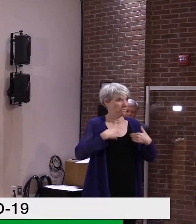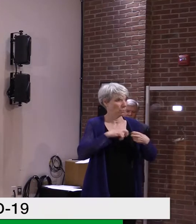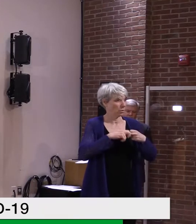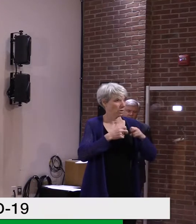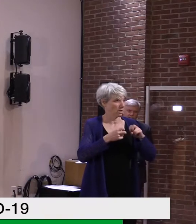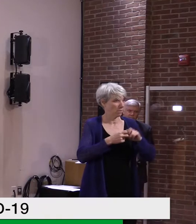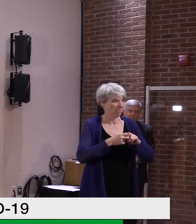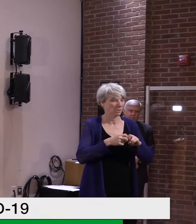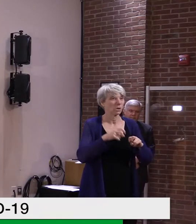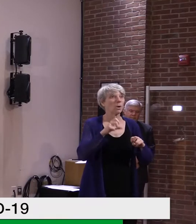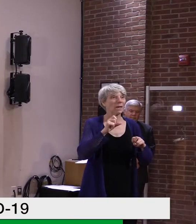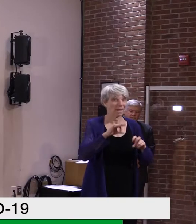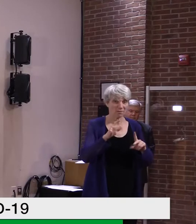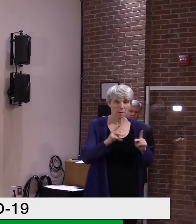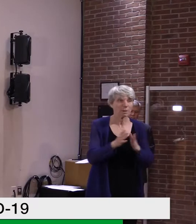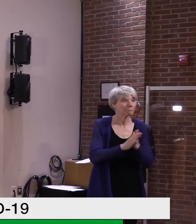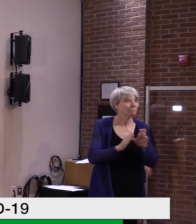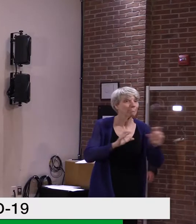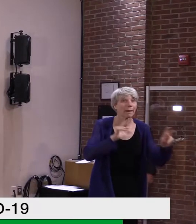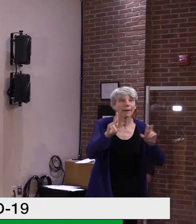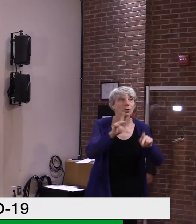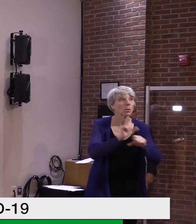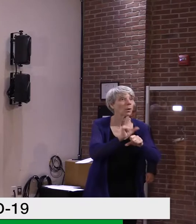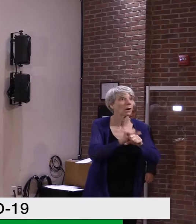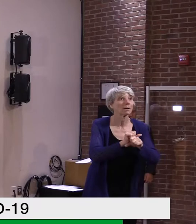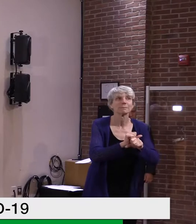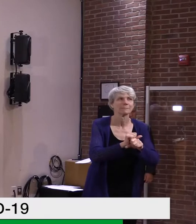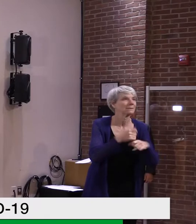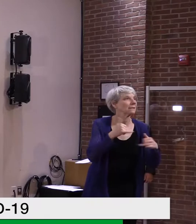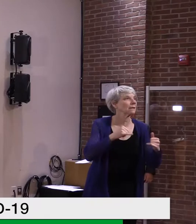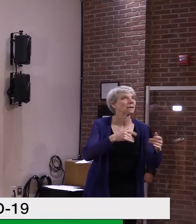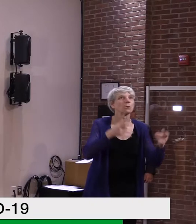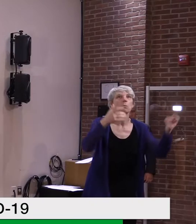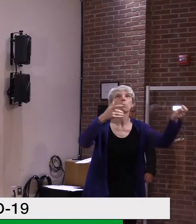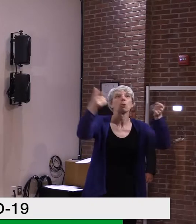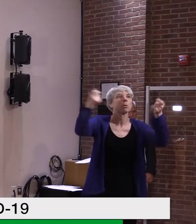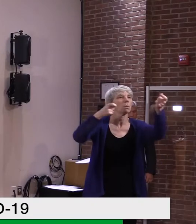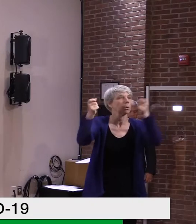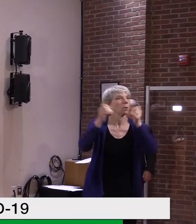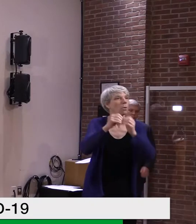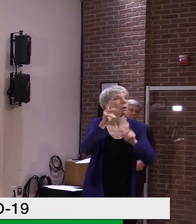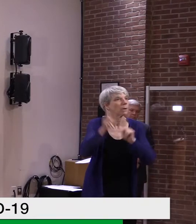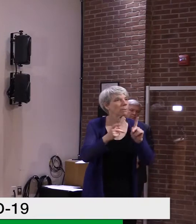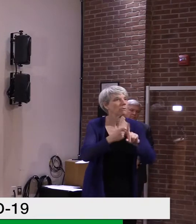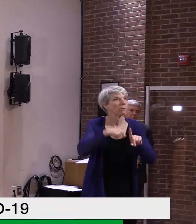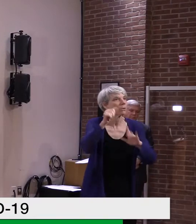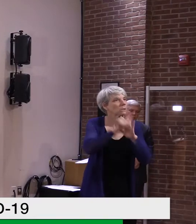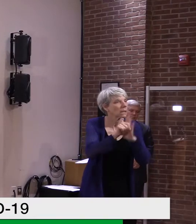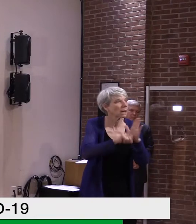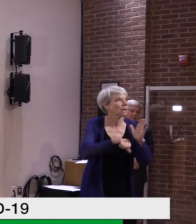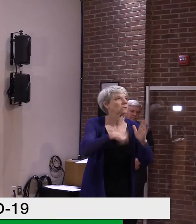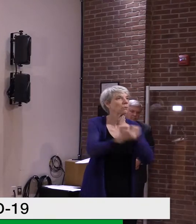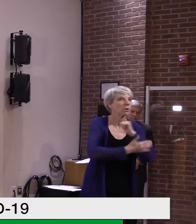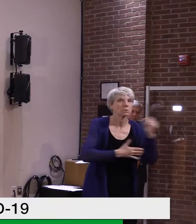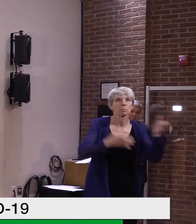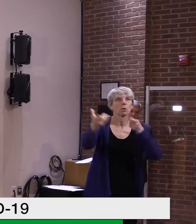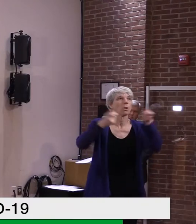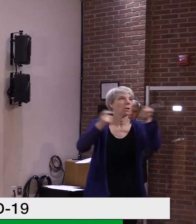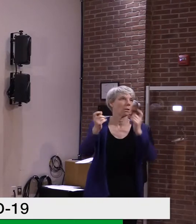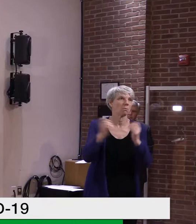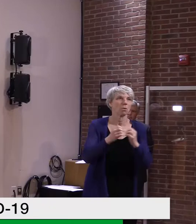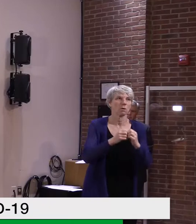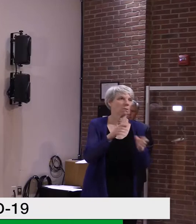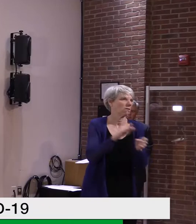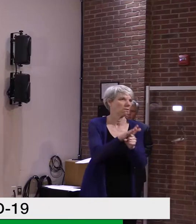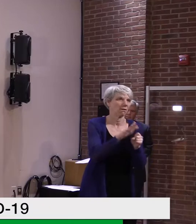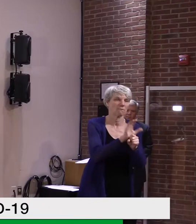our workforce even after the additional folks who are on unemployment due to COVID go back to work.